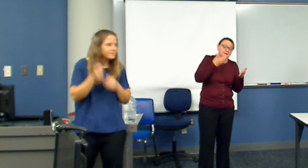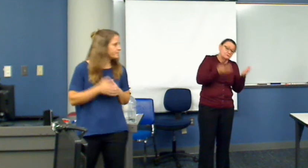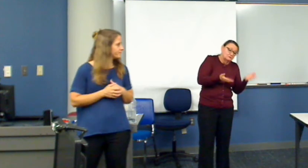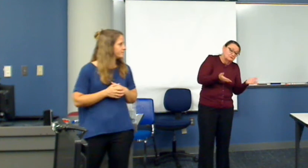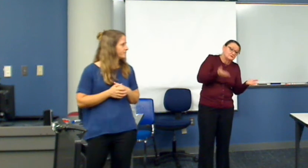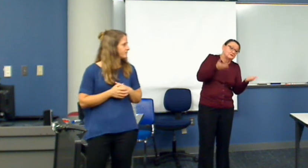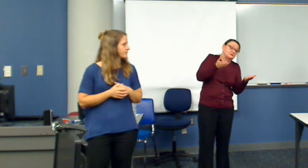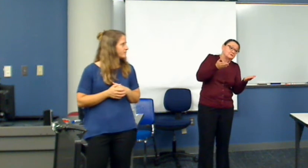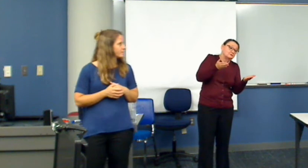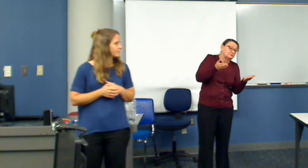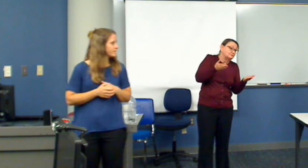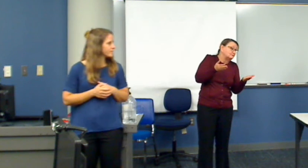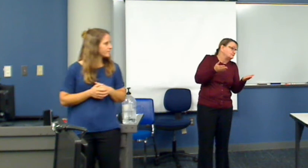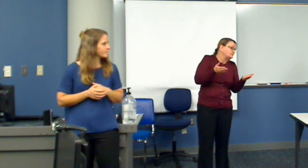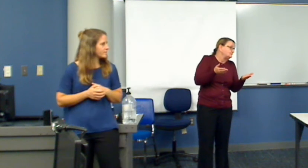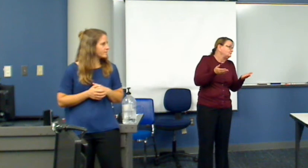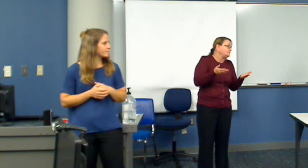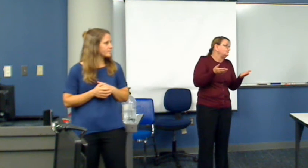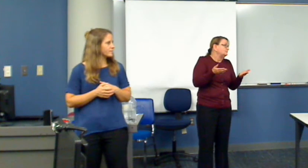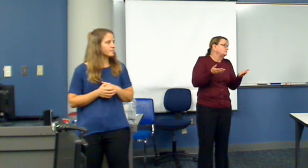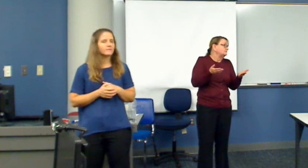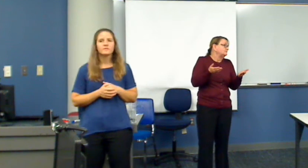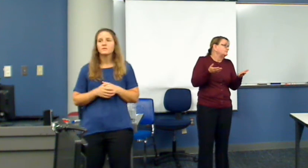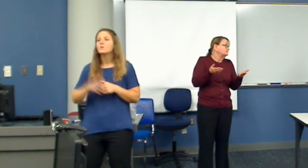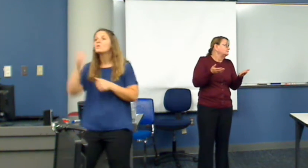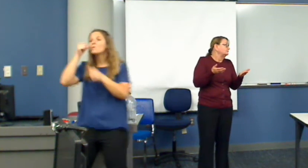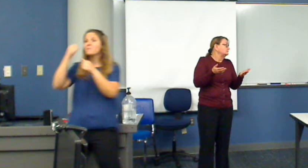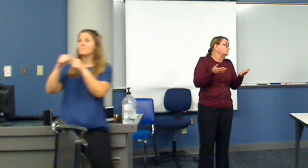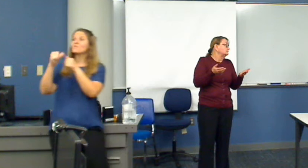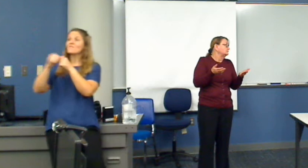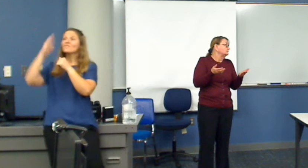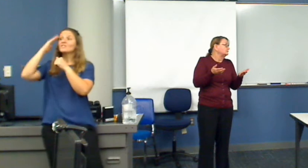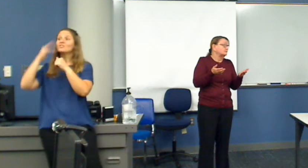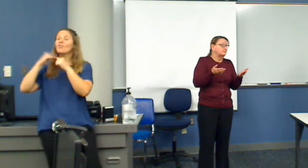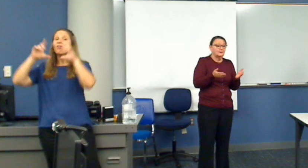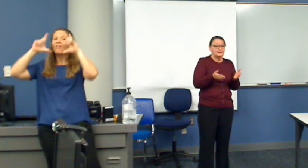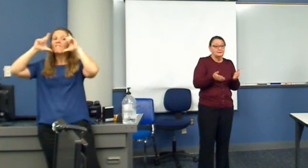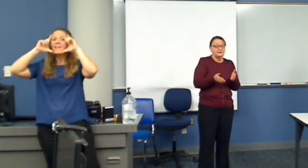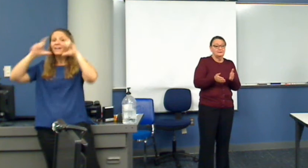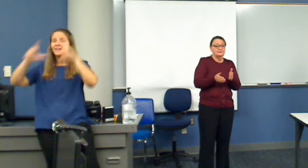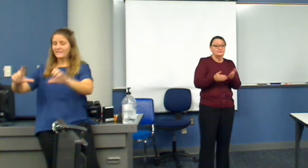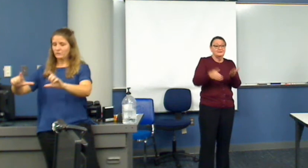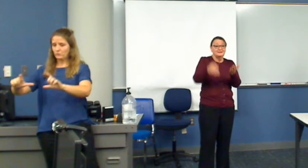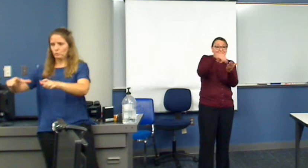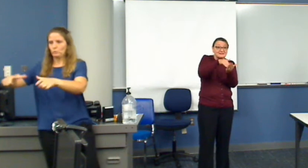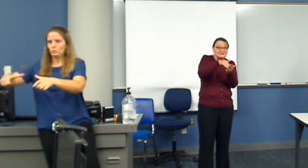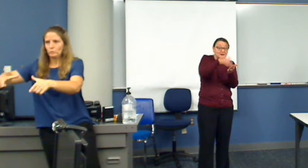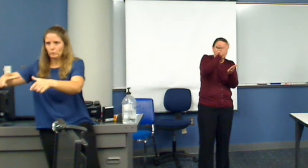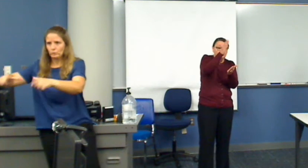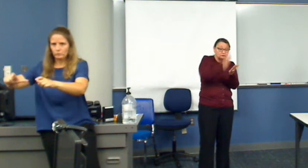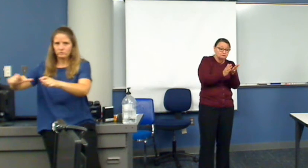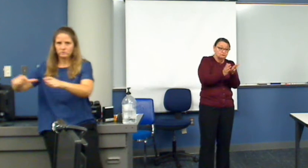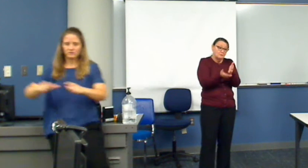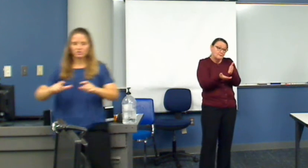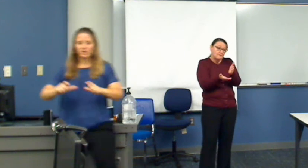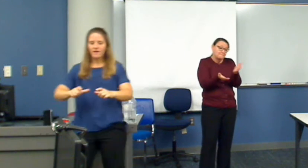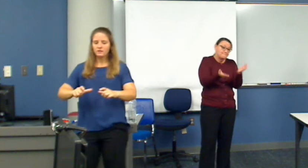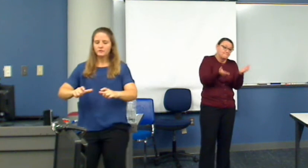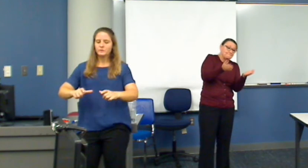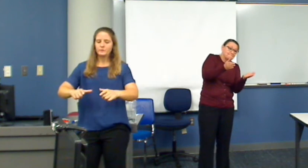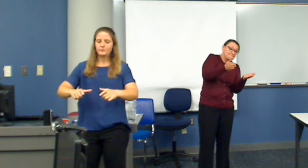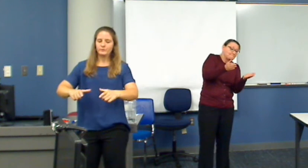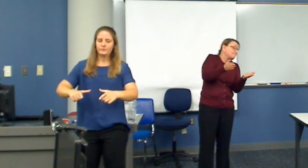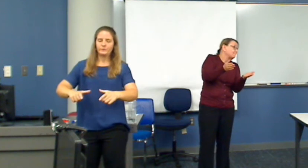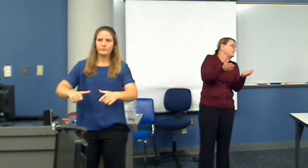again, way past, as far as we can for the adult, past center and the child, and a little